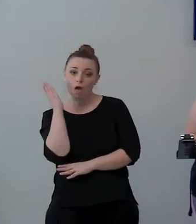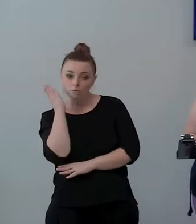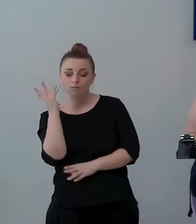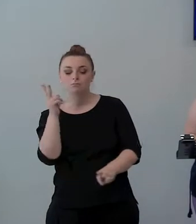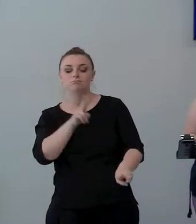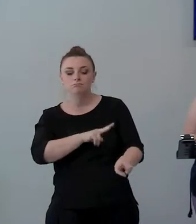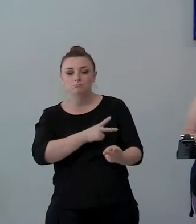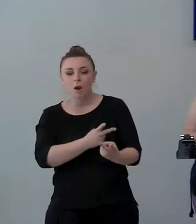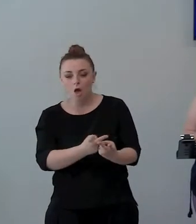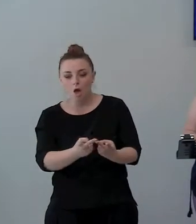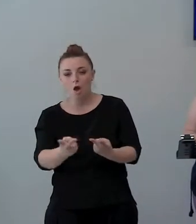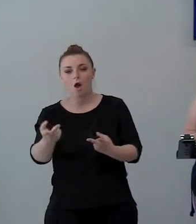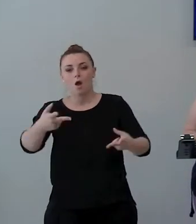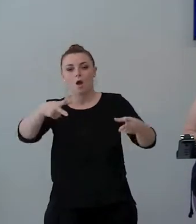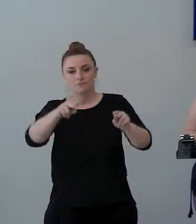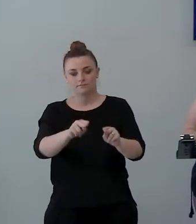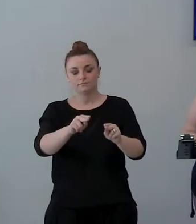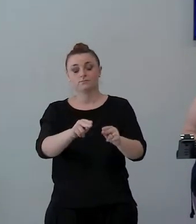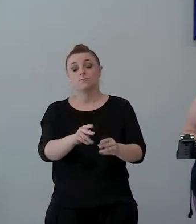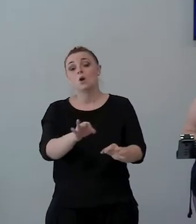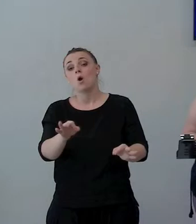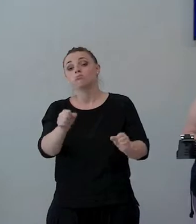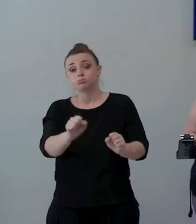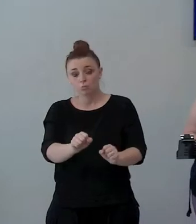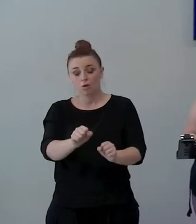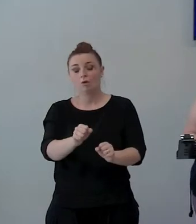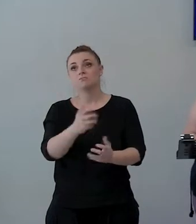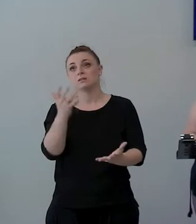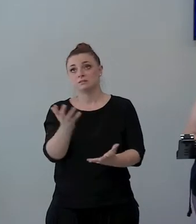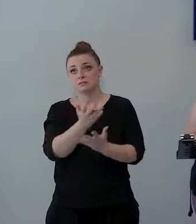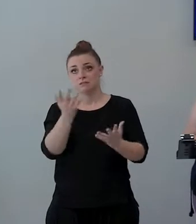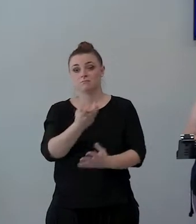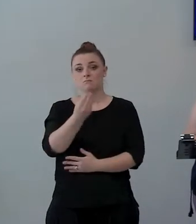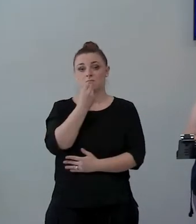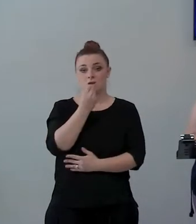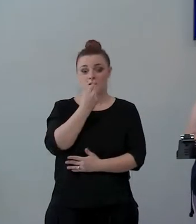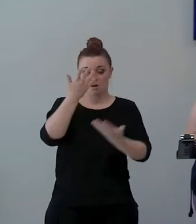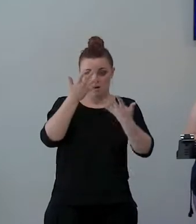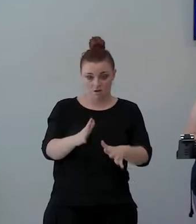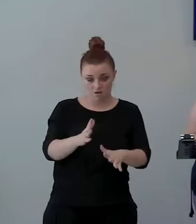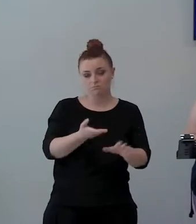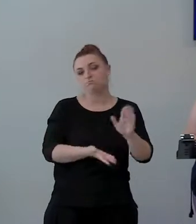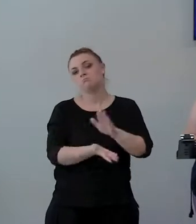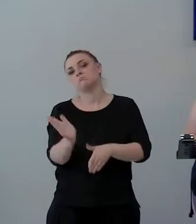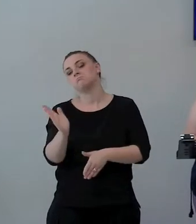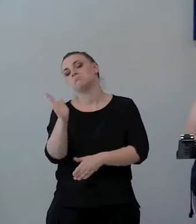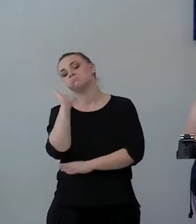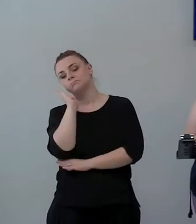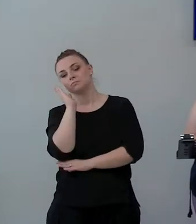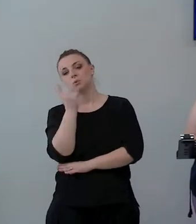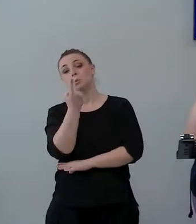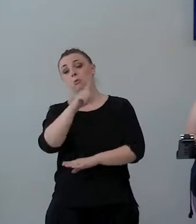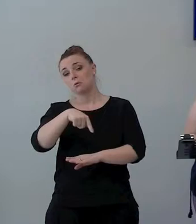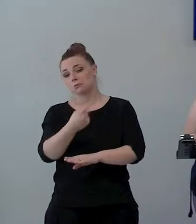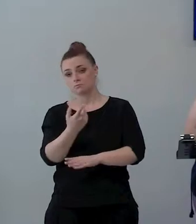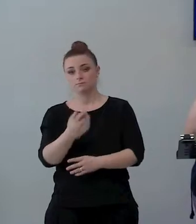again. O magari si addormenta dopo pranzo per un'oretta. Or maybe she falls asleep after lunch for an hour or